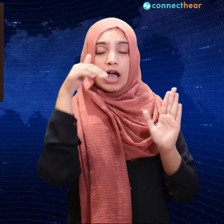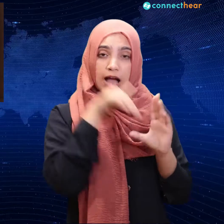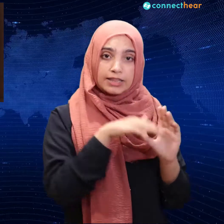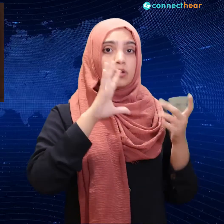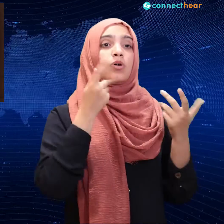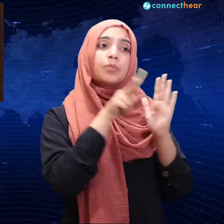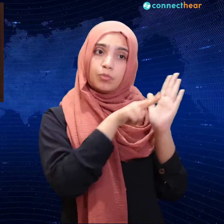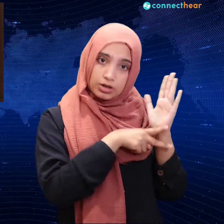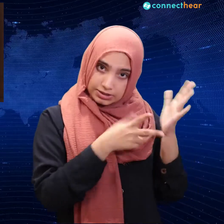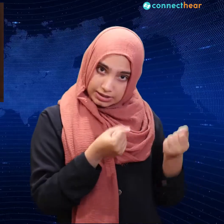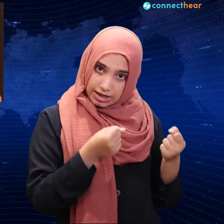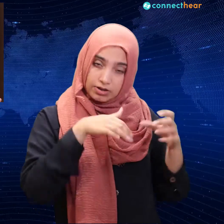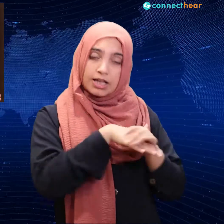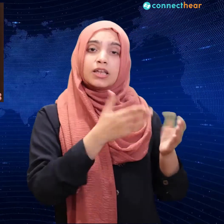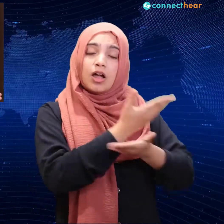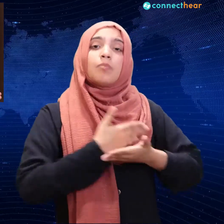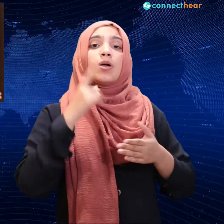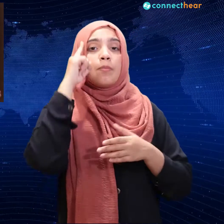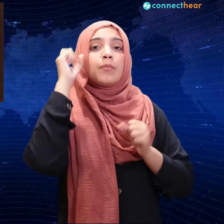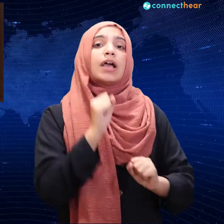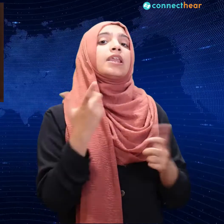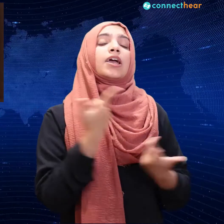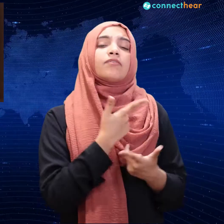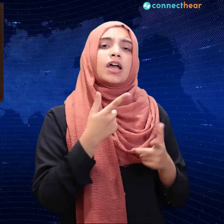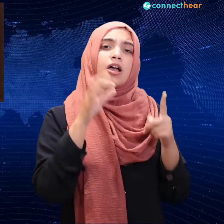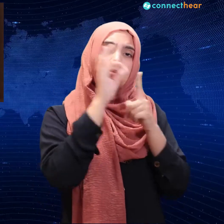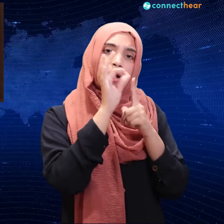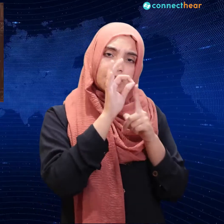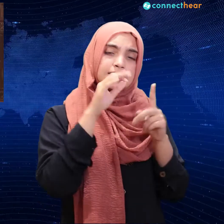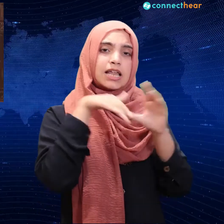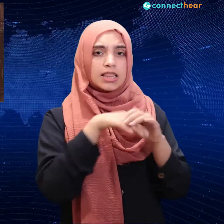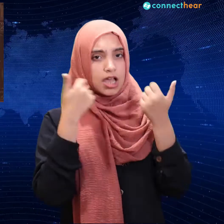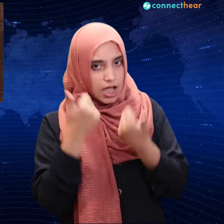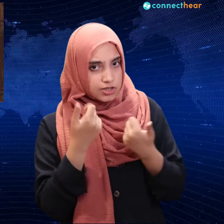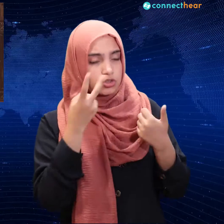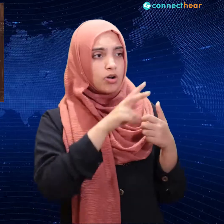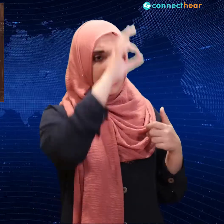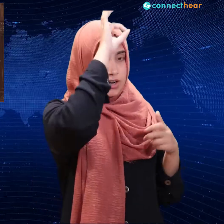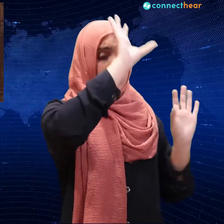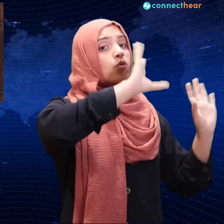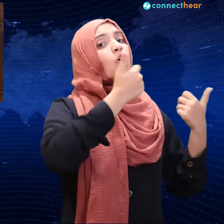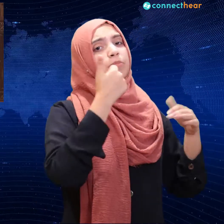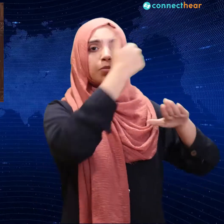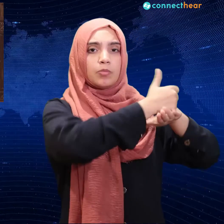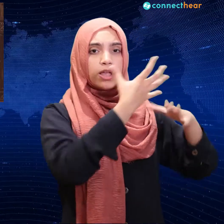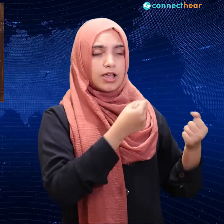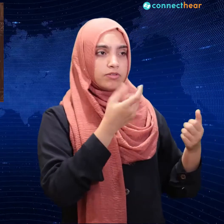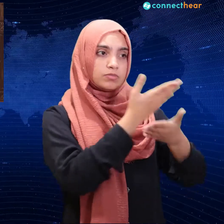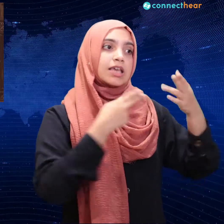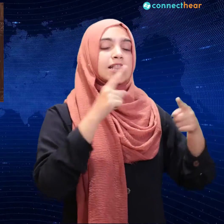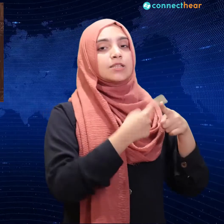now believe that whoever is in power in Afghanistan, we will have no favorites. You say that you will have no favorites, but there